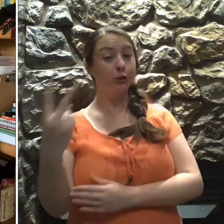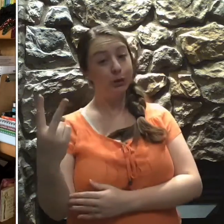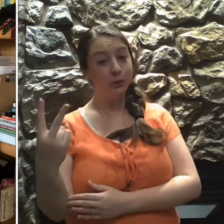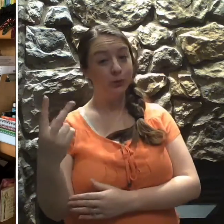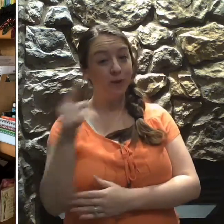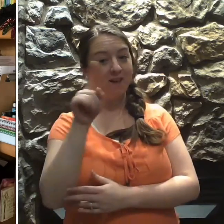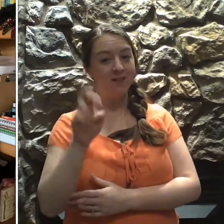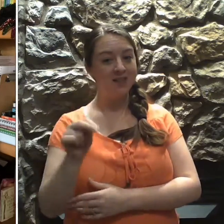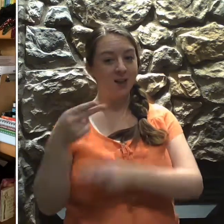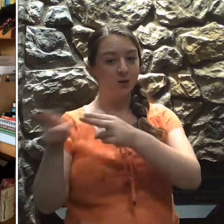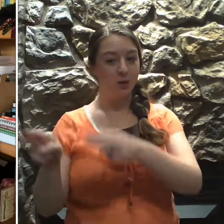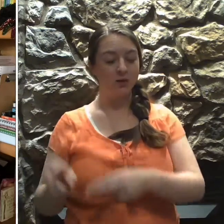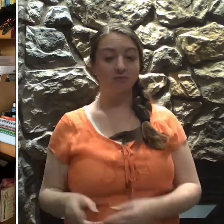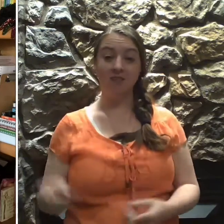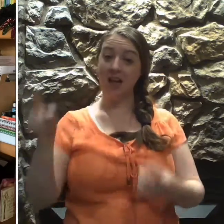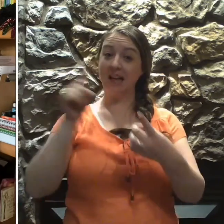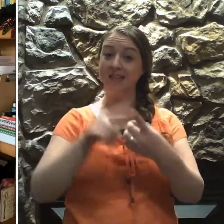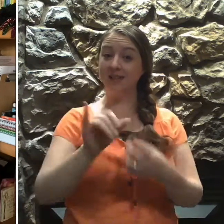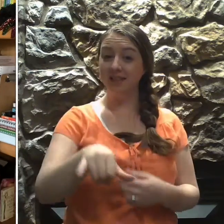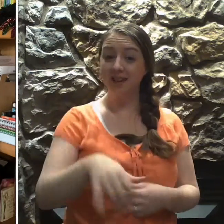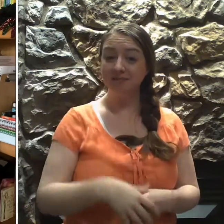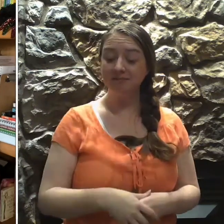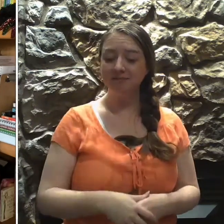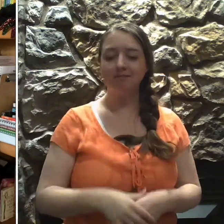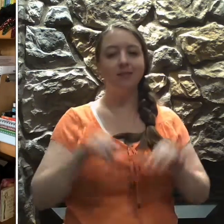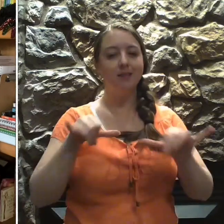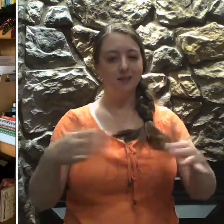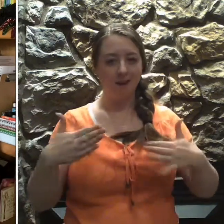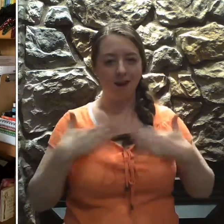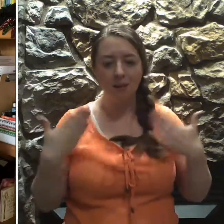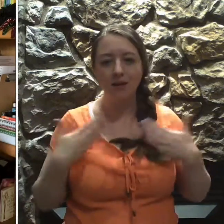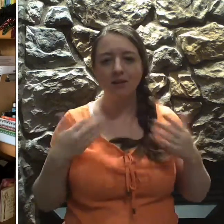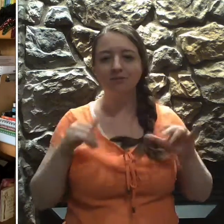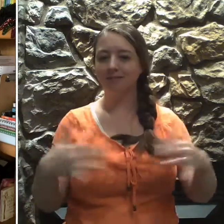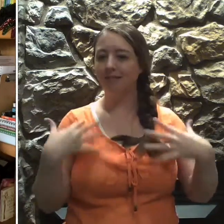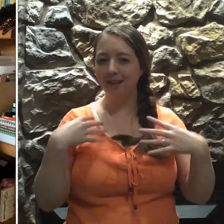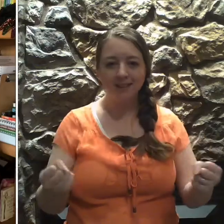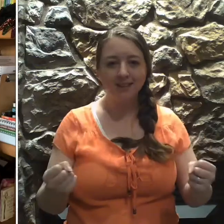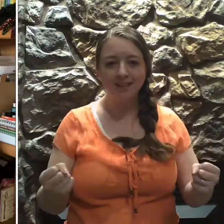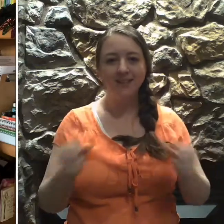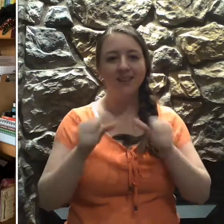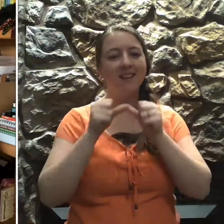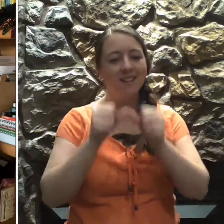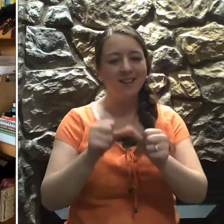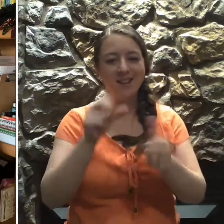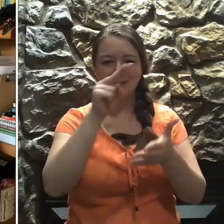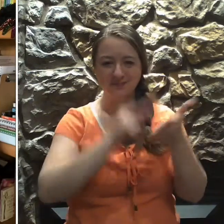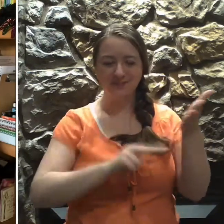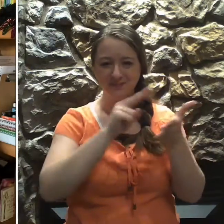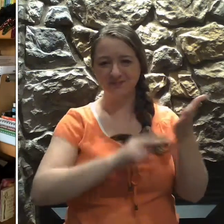Until then, stay happy, stay healthy, and keep reading.